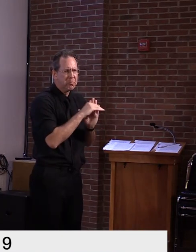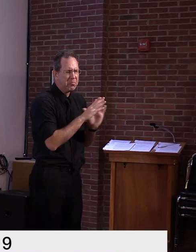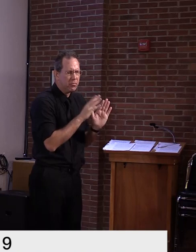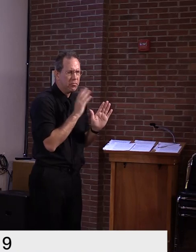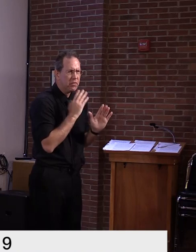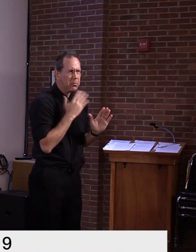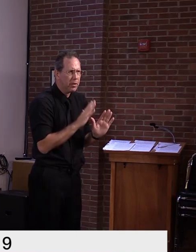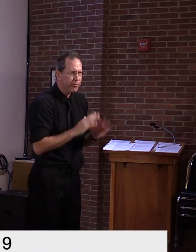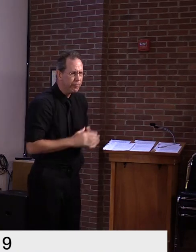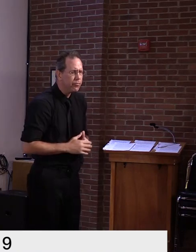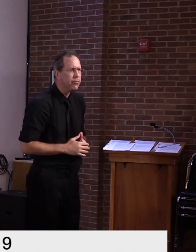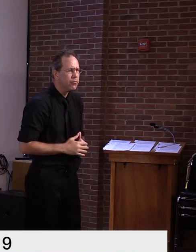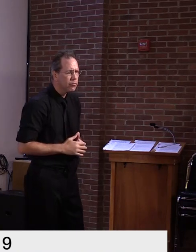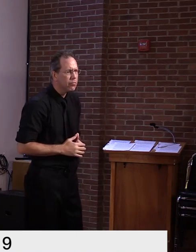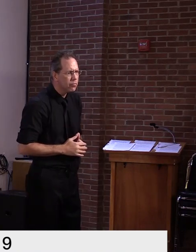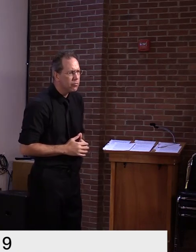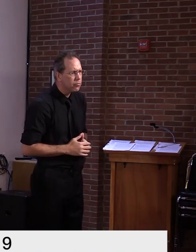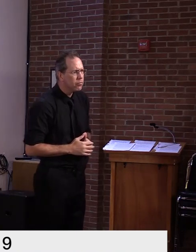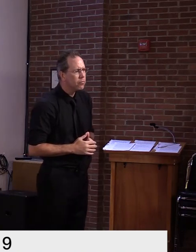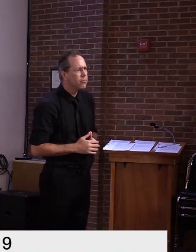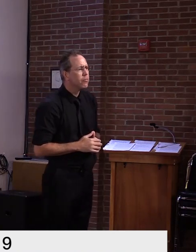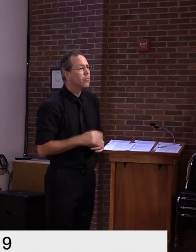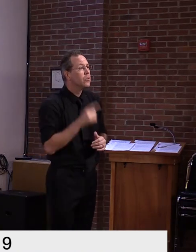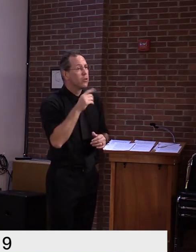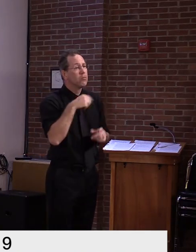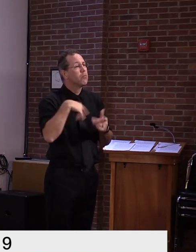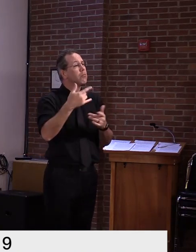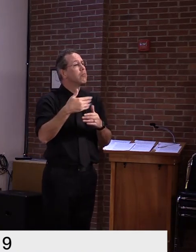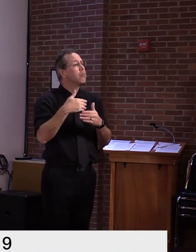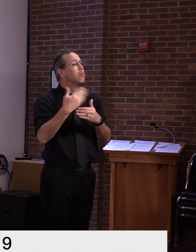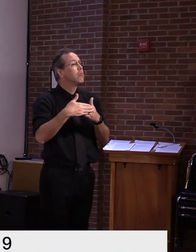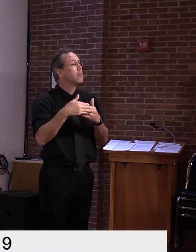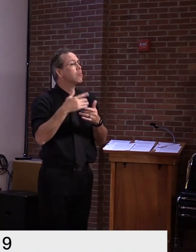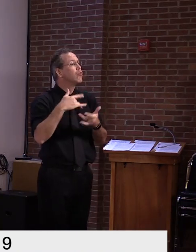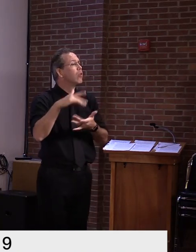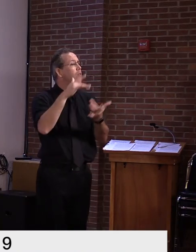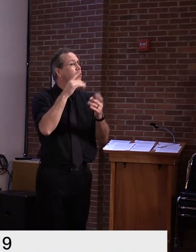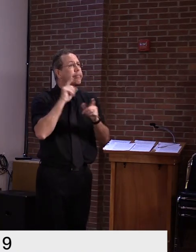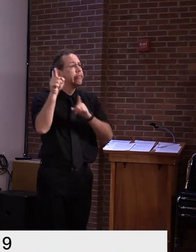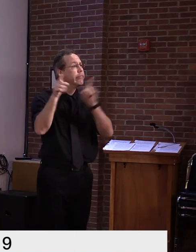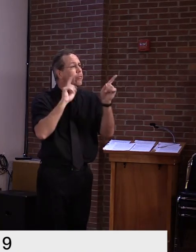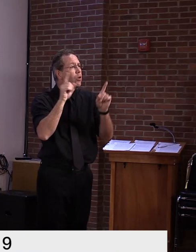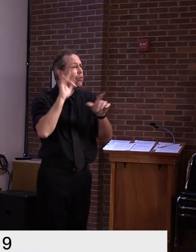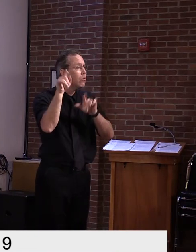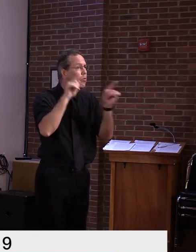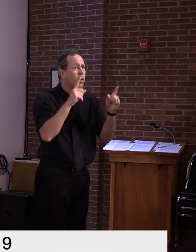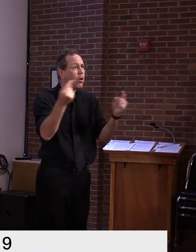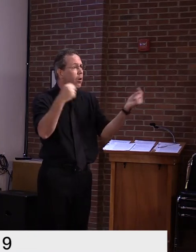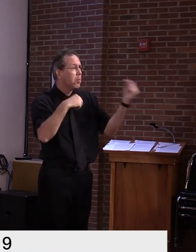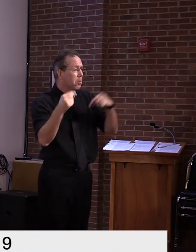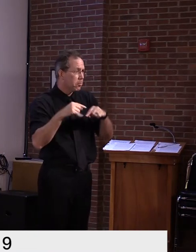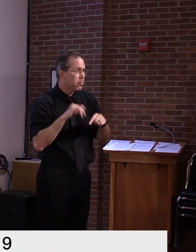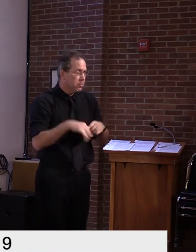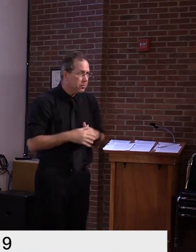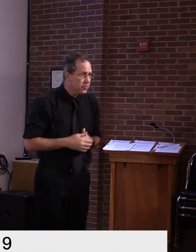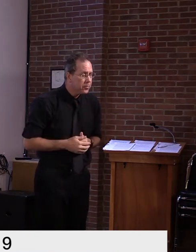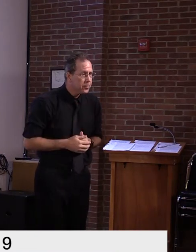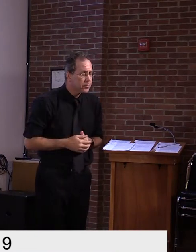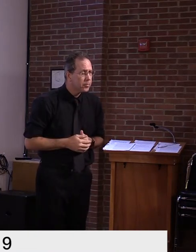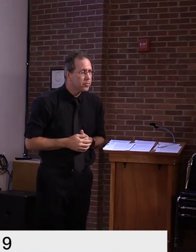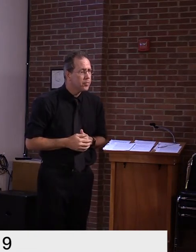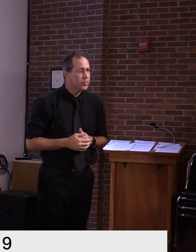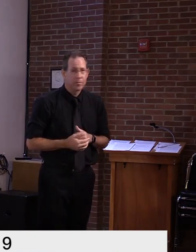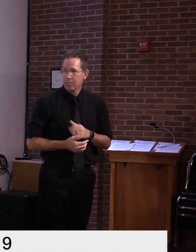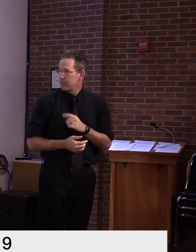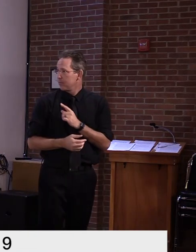then when we look to how that translates into the travel map, because some counties of similar population size went to